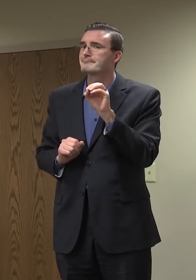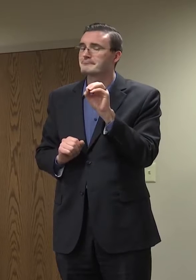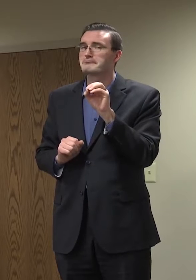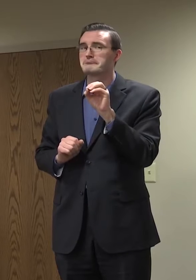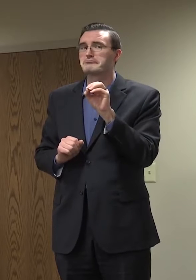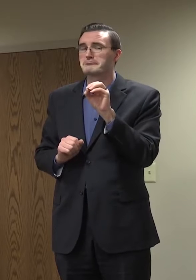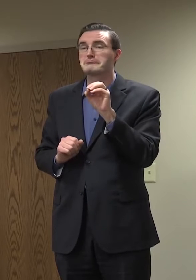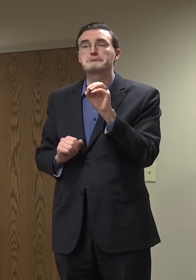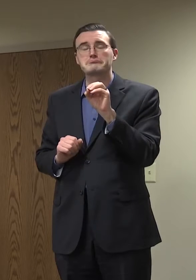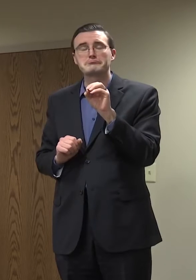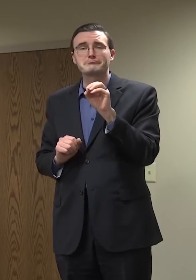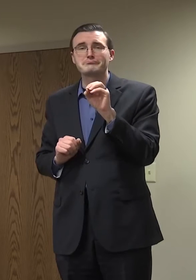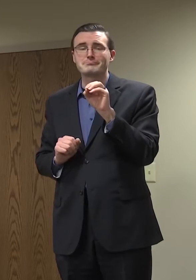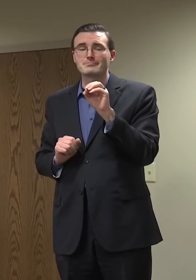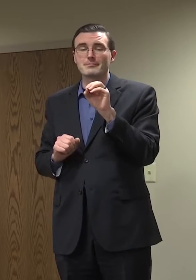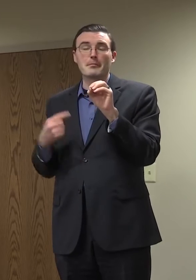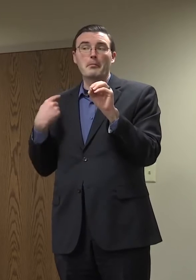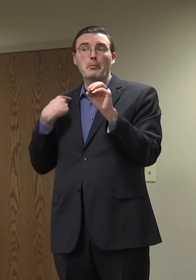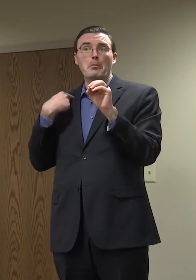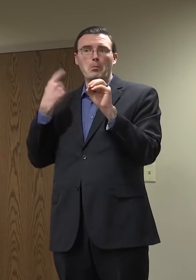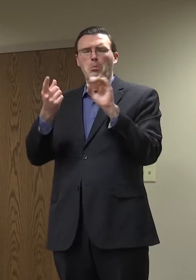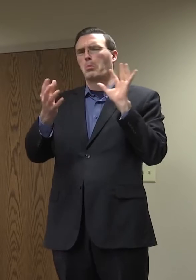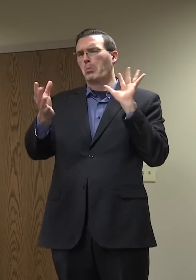Our total case count to date is